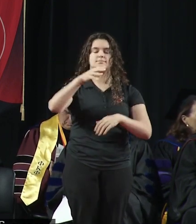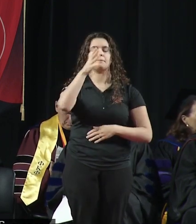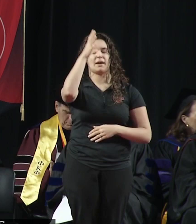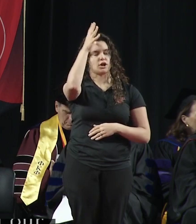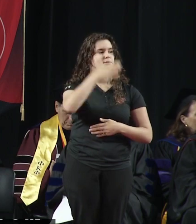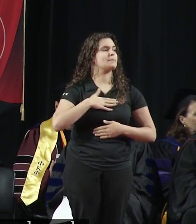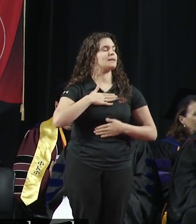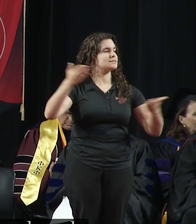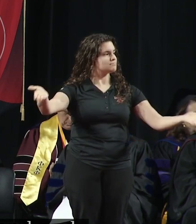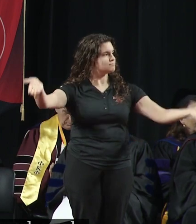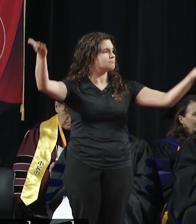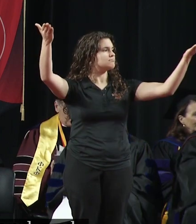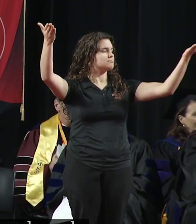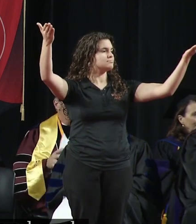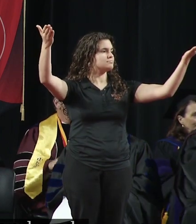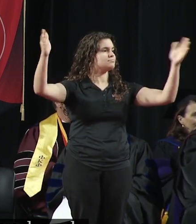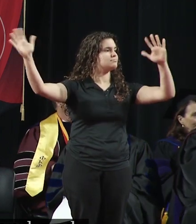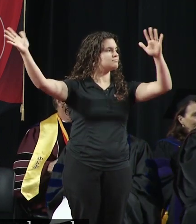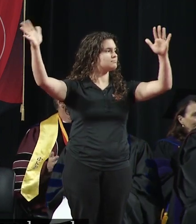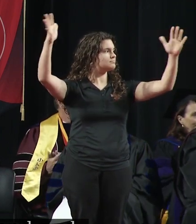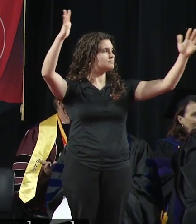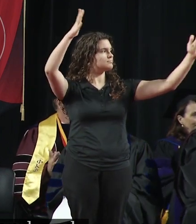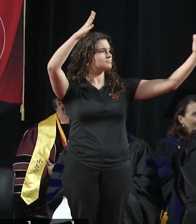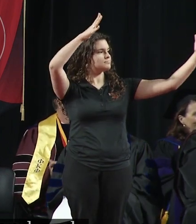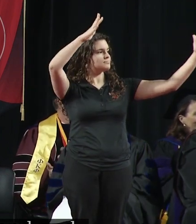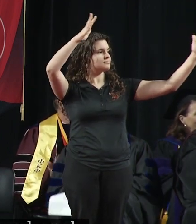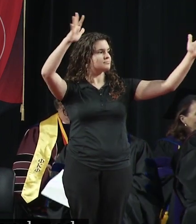stand and receive our applause?